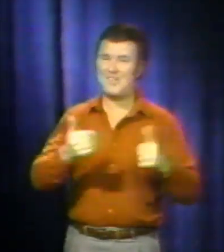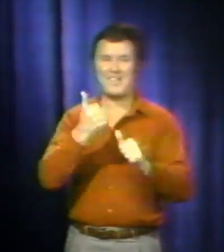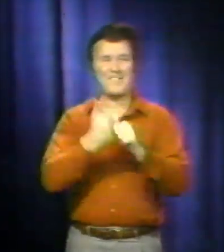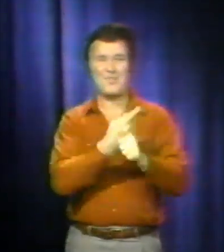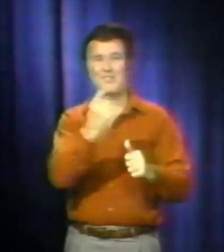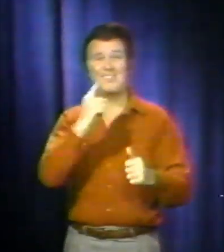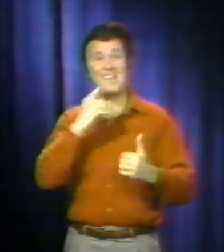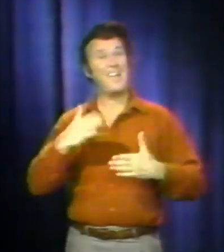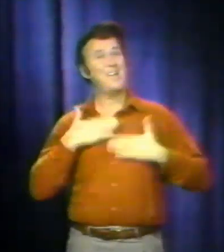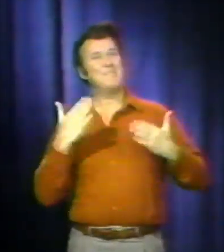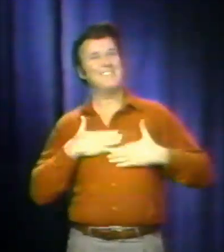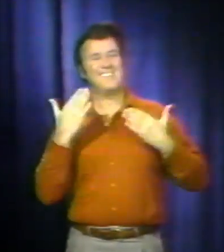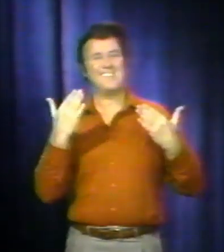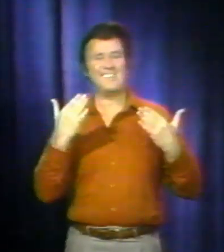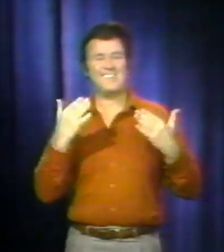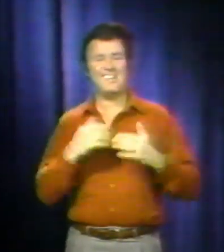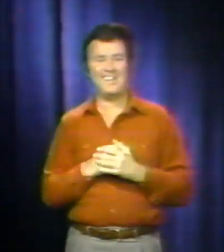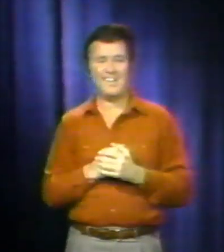And now everyone is happy.